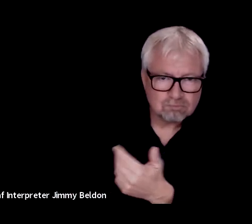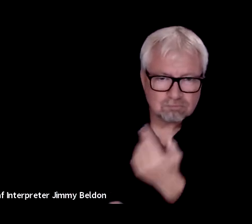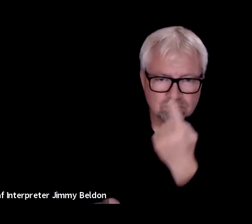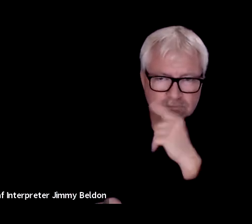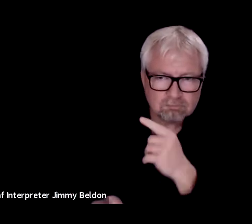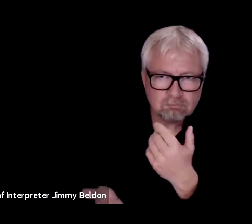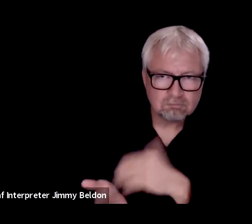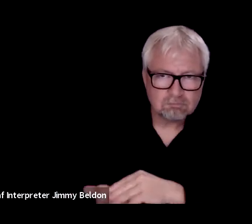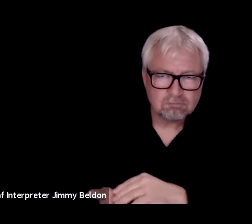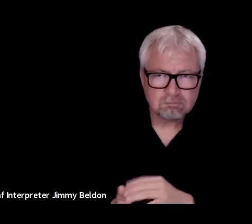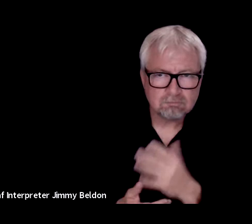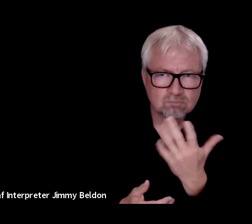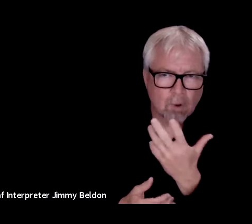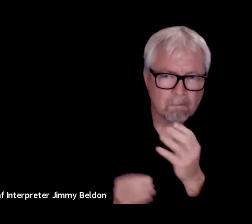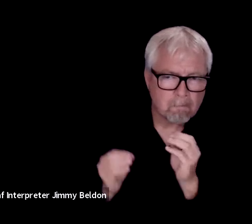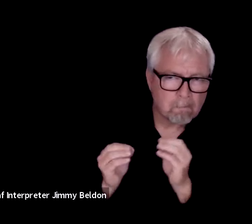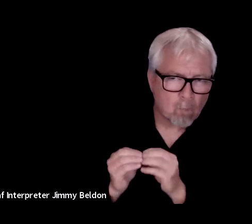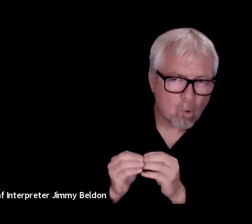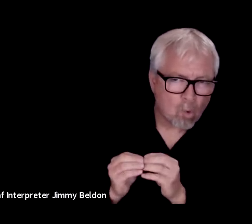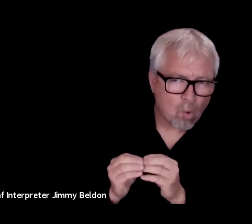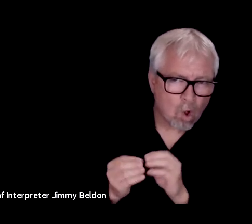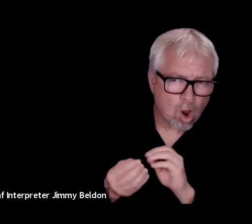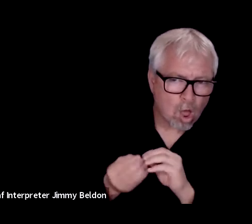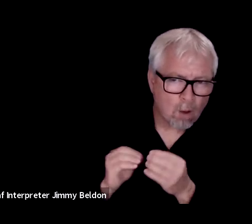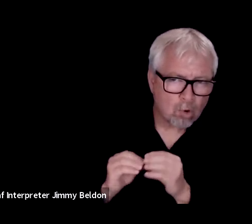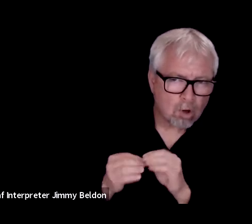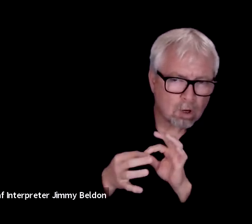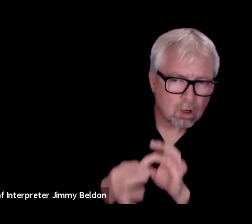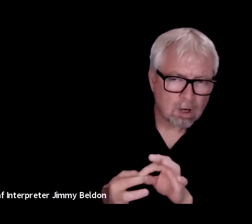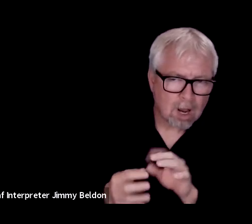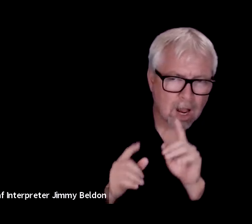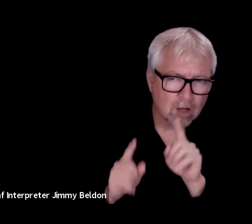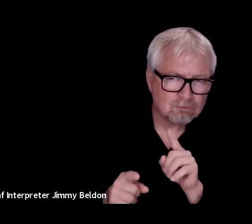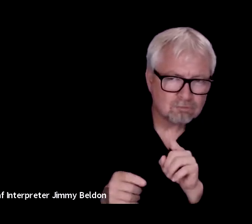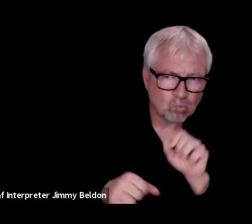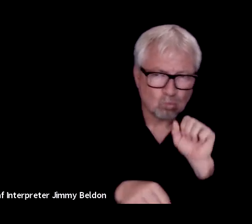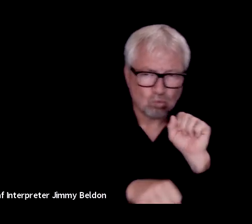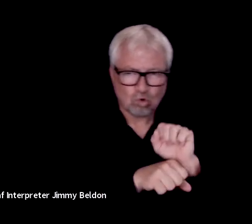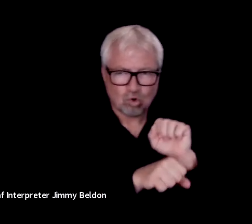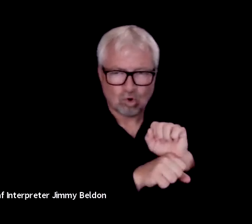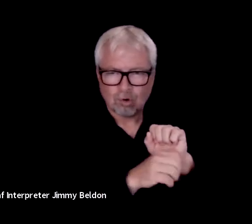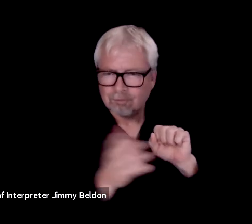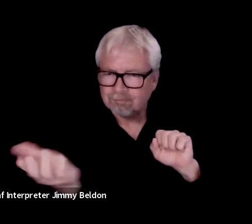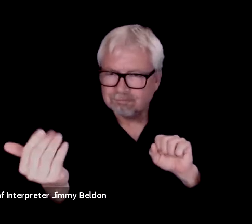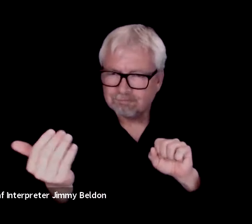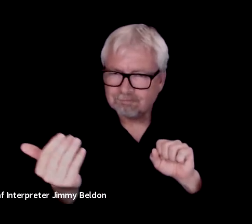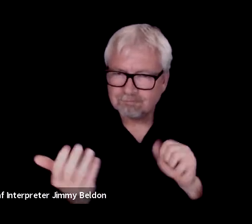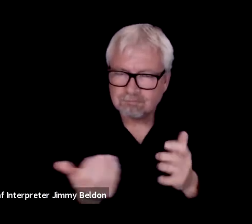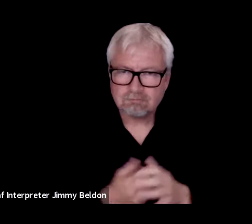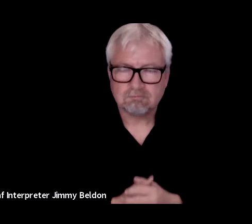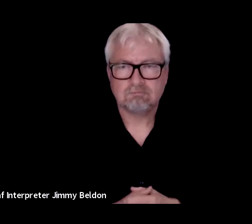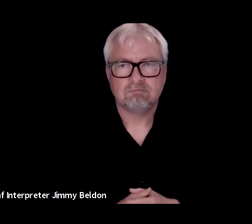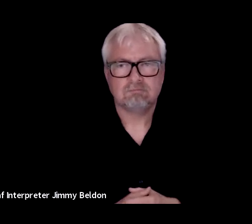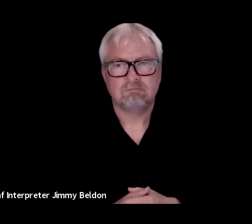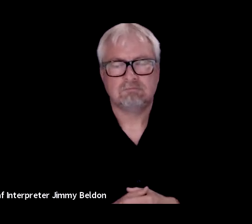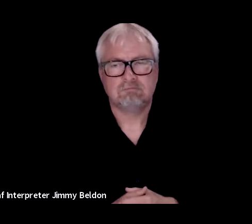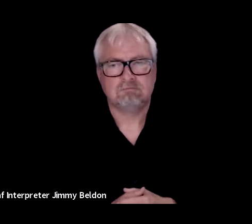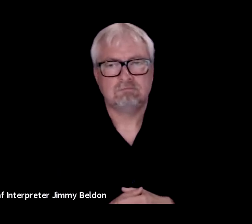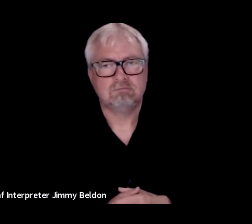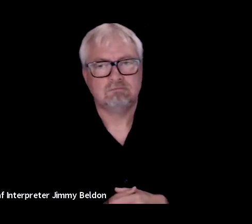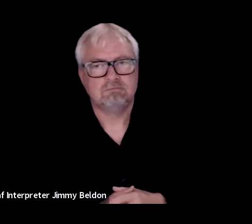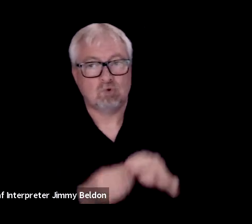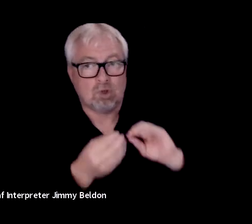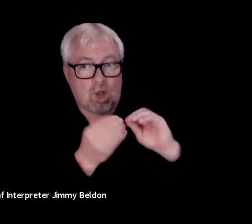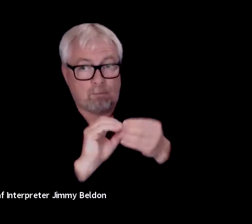the healthcare workforce. I don't have anything. Yeah, I don't have any statewide numbers on that. That's really just kind of